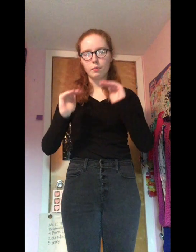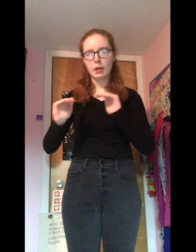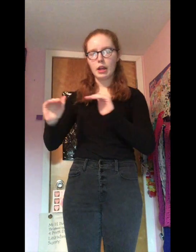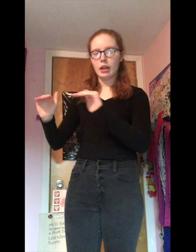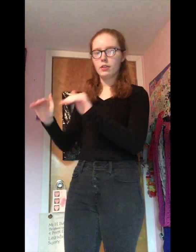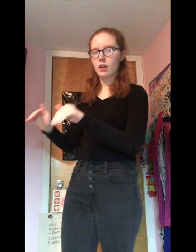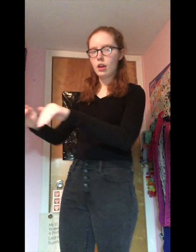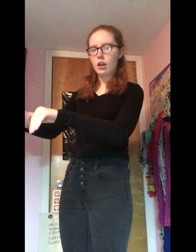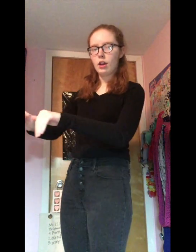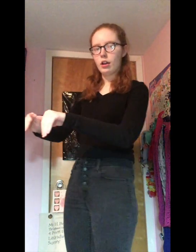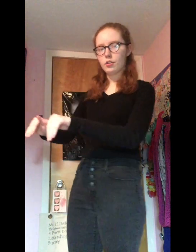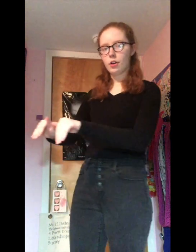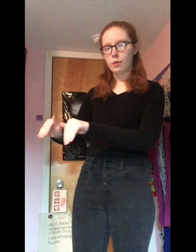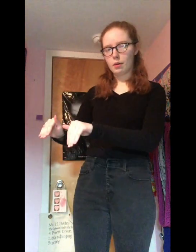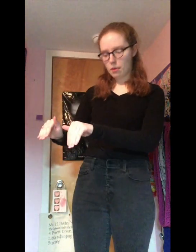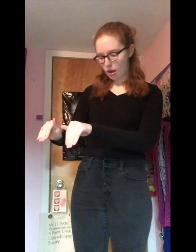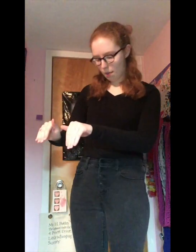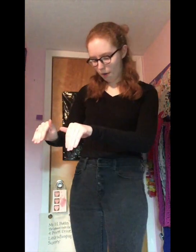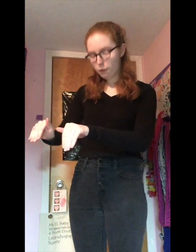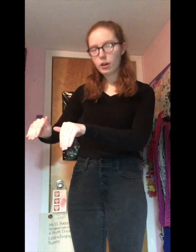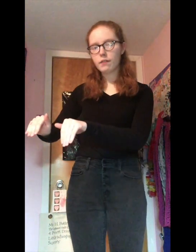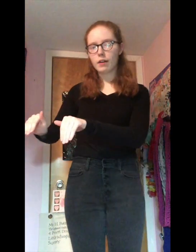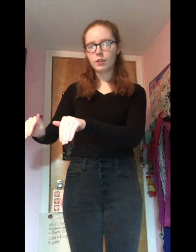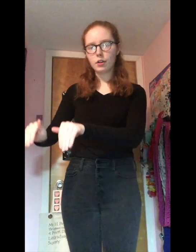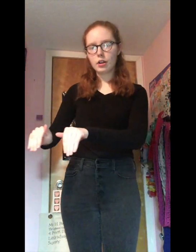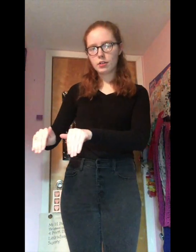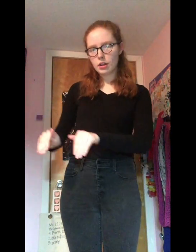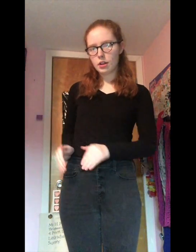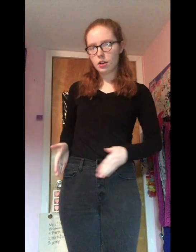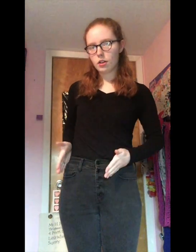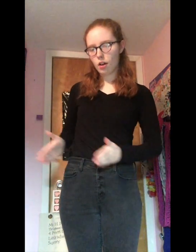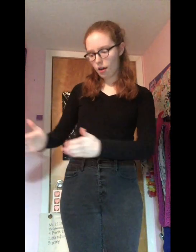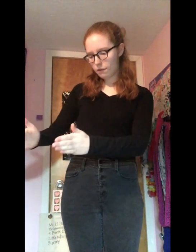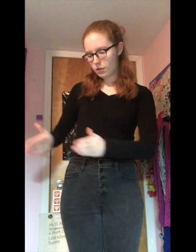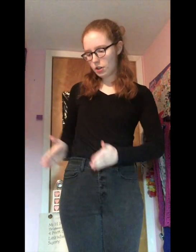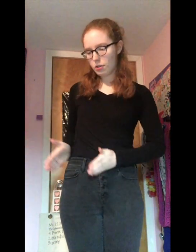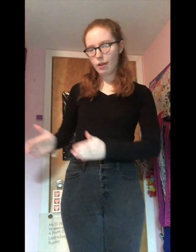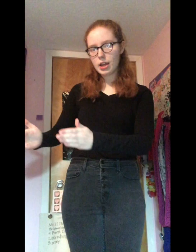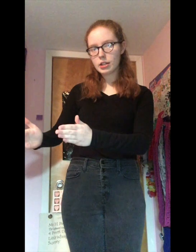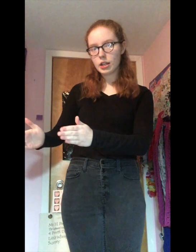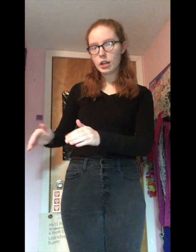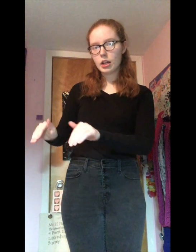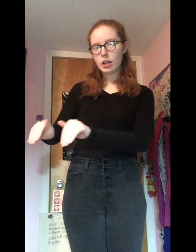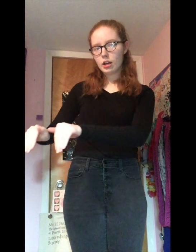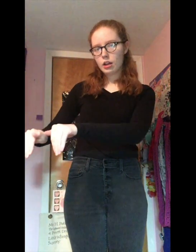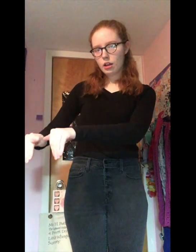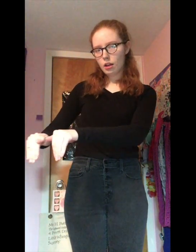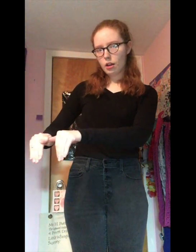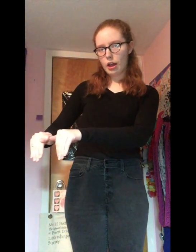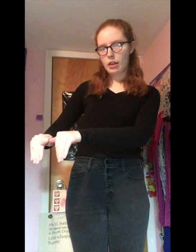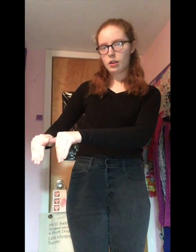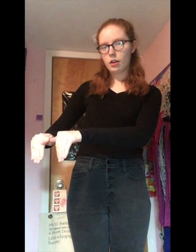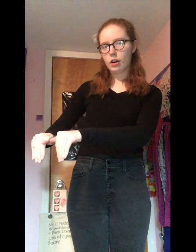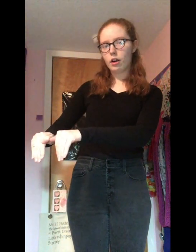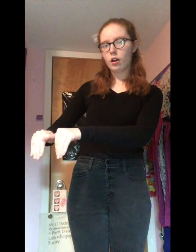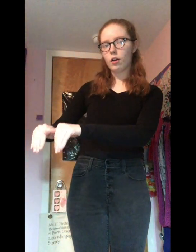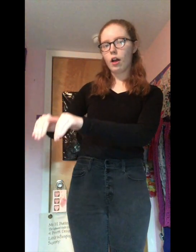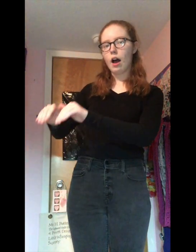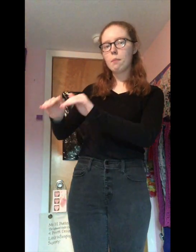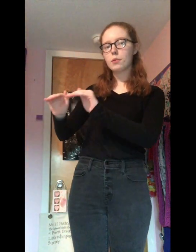bent hands, you're going to start with them about 45 degrees off to your right, and then you're going to curl up